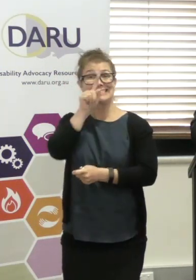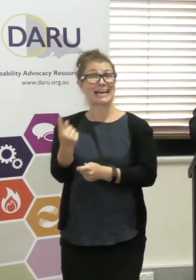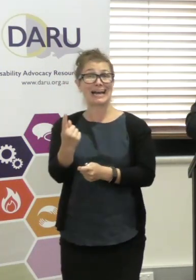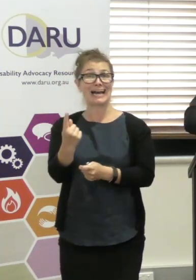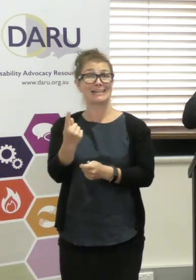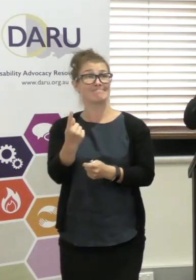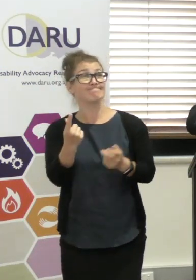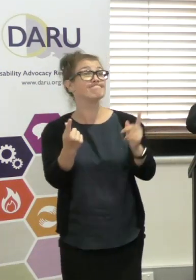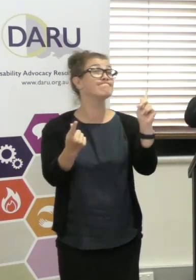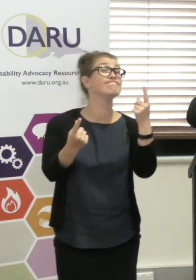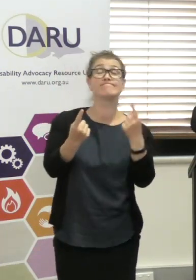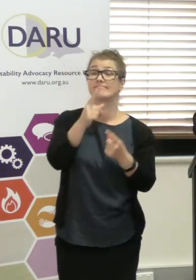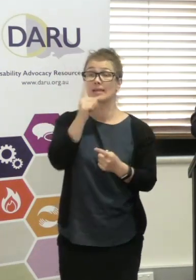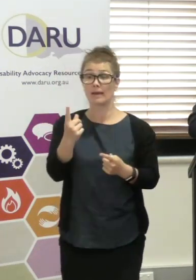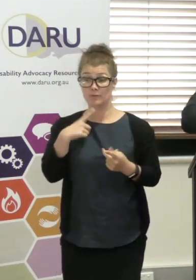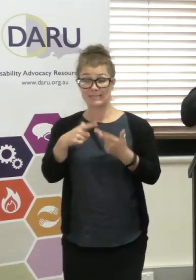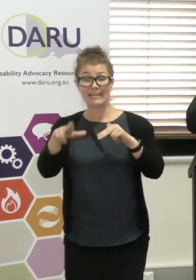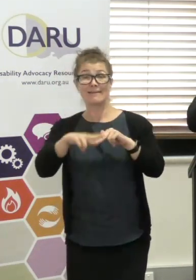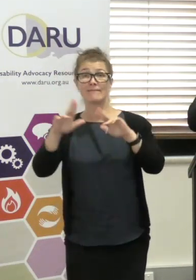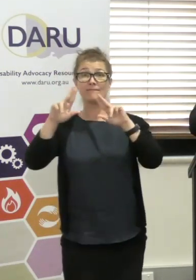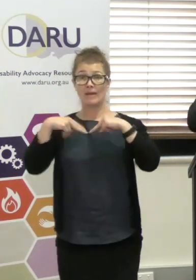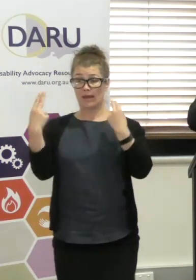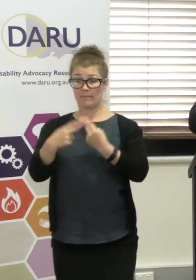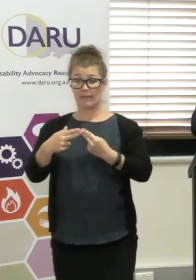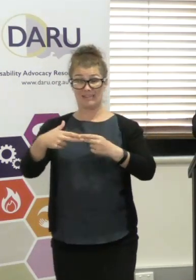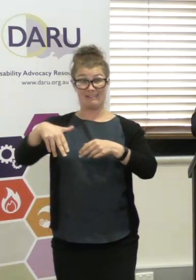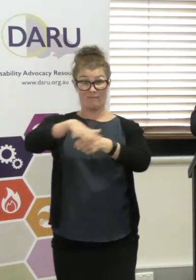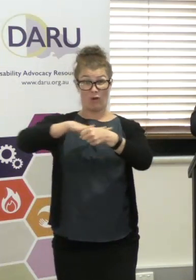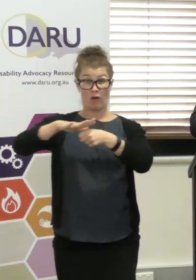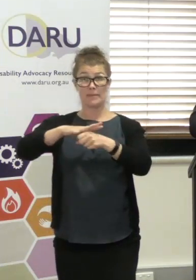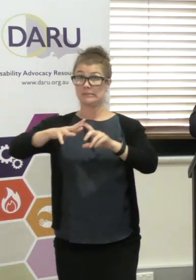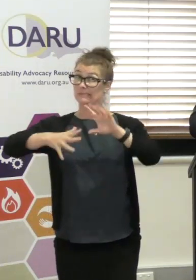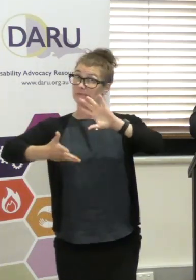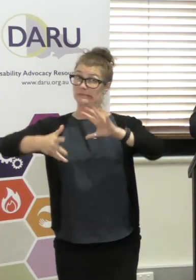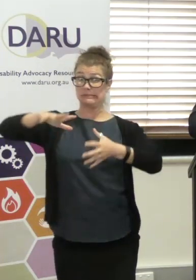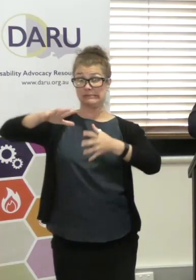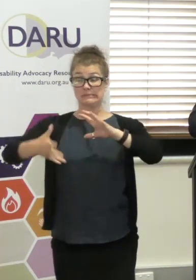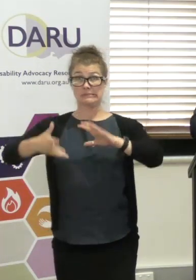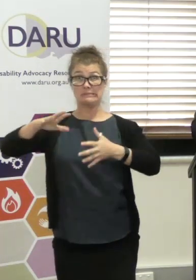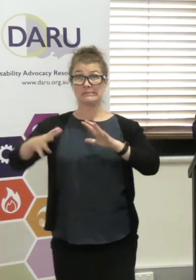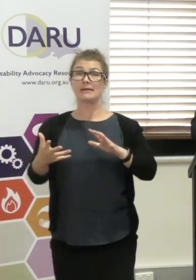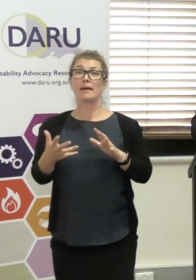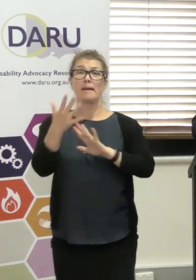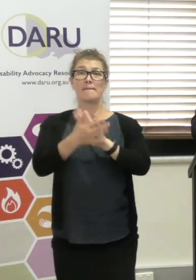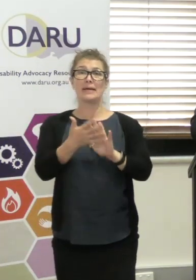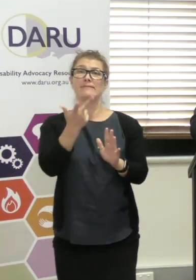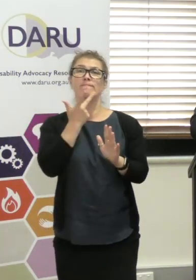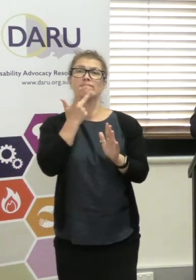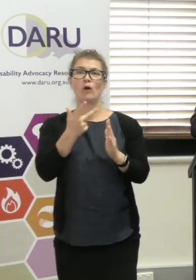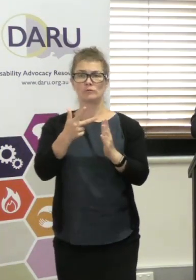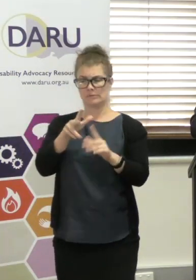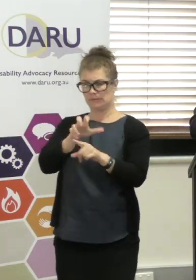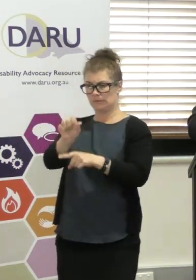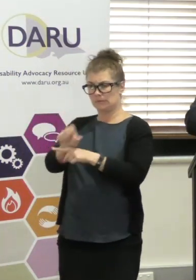environment, you get false readings and all that. So if you're an Aboriginal child, you have an undiagnosed disability, you are now through to your